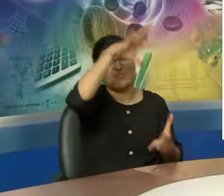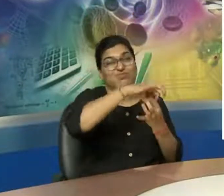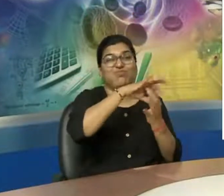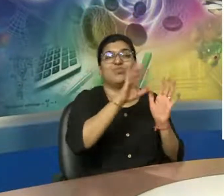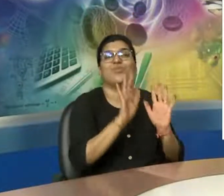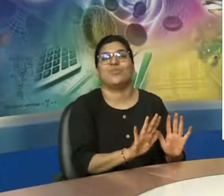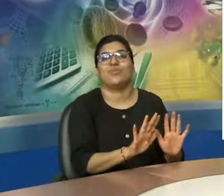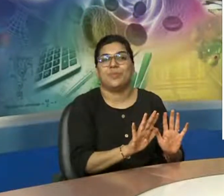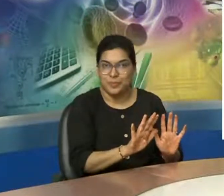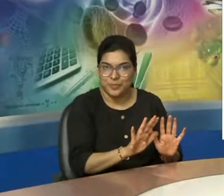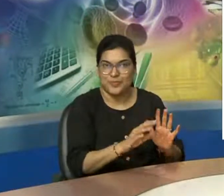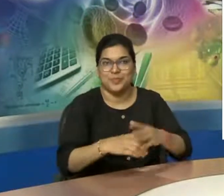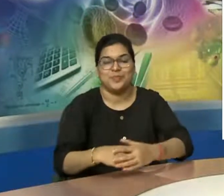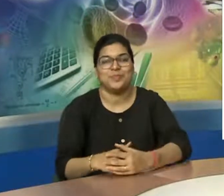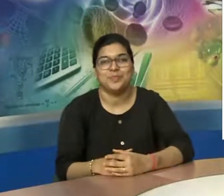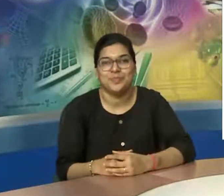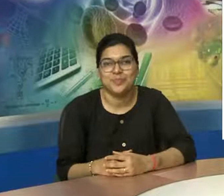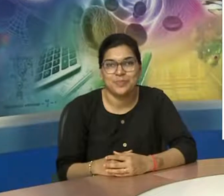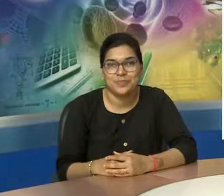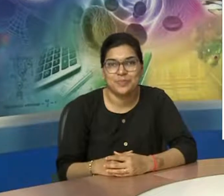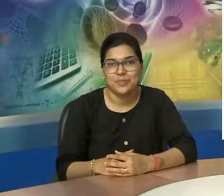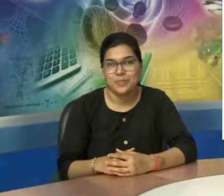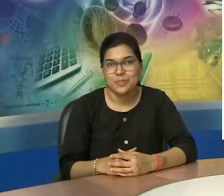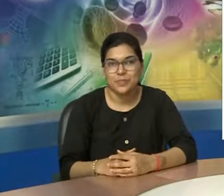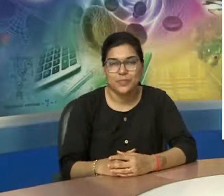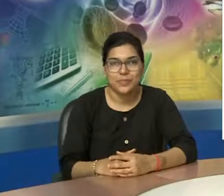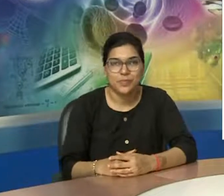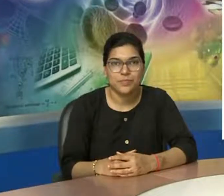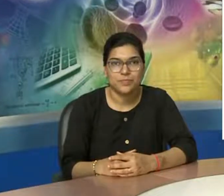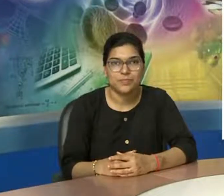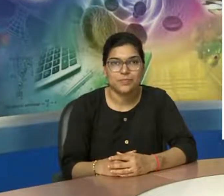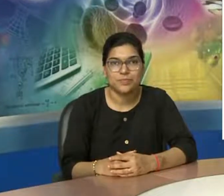because the body is not adapted to that place.